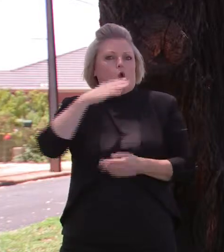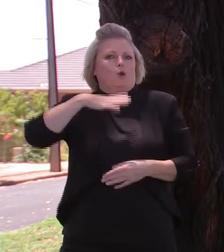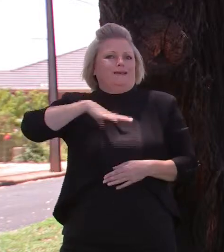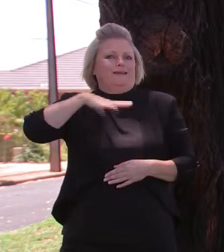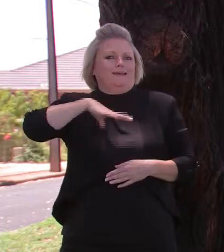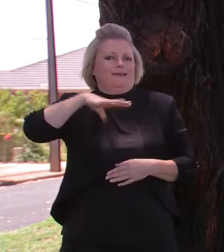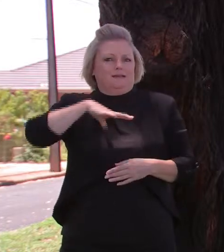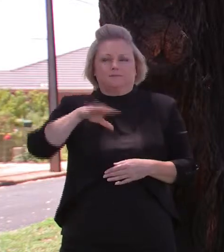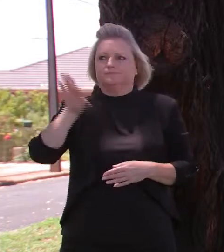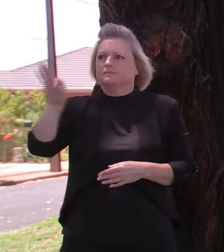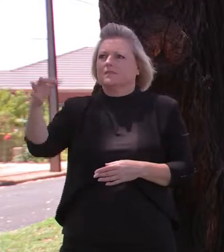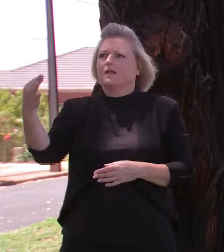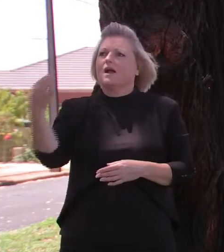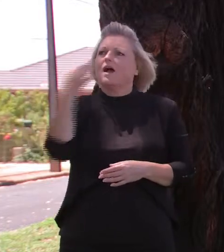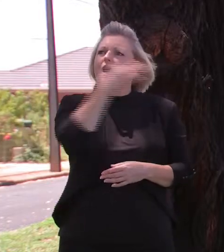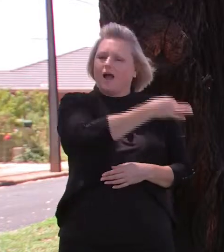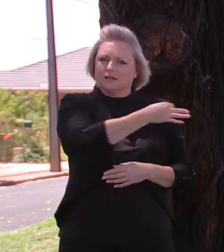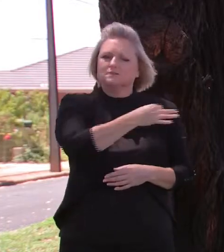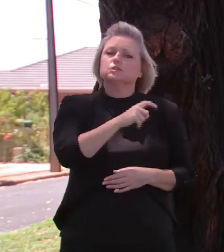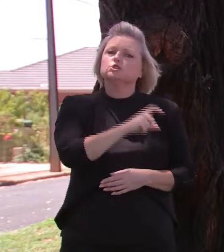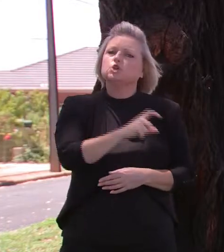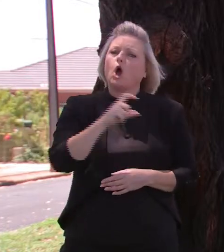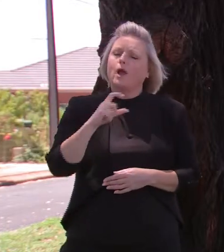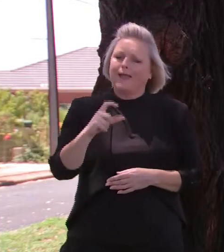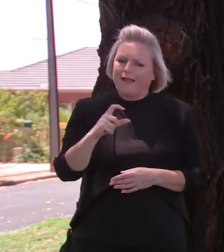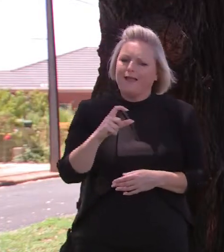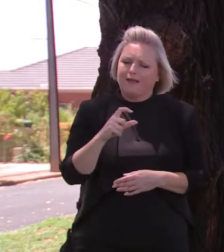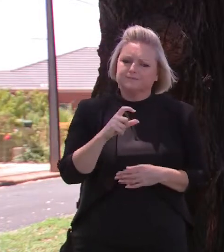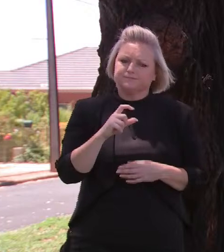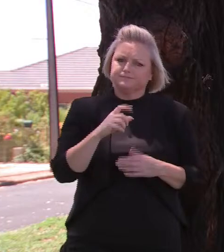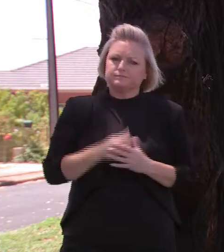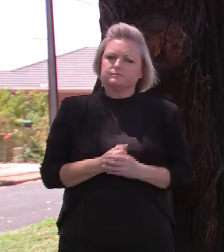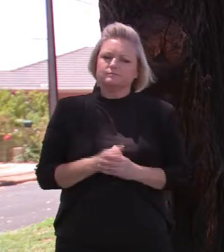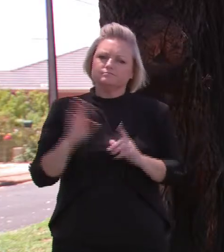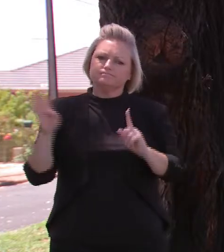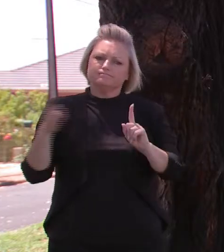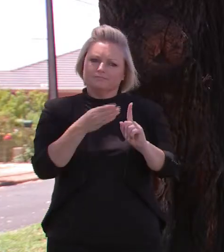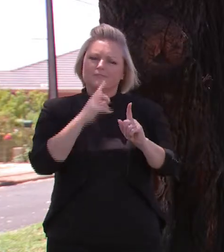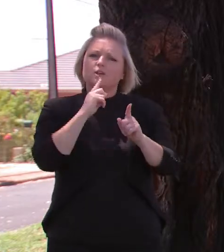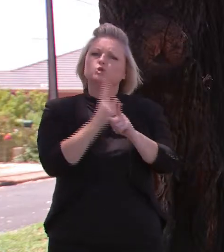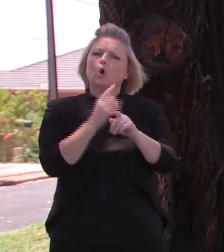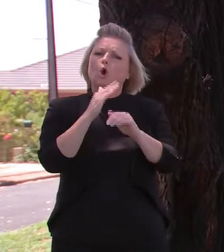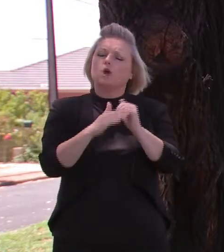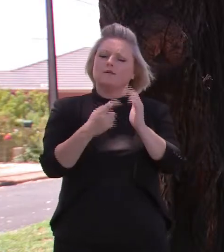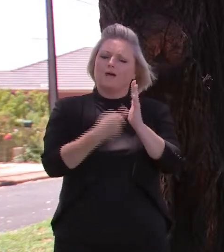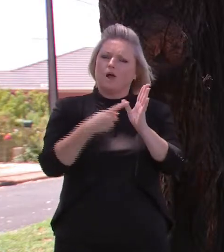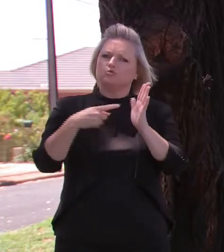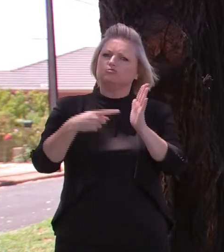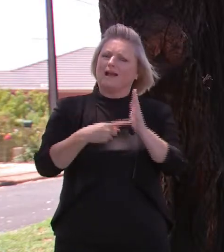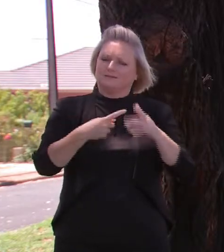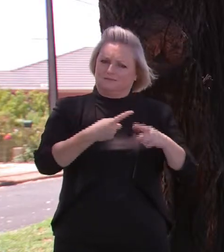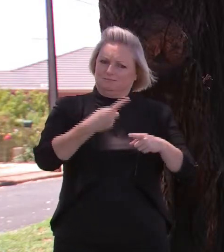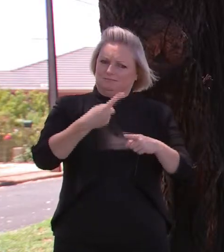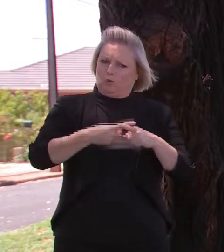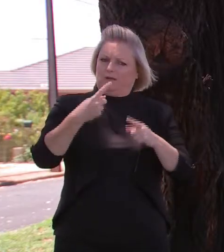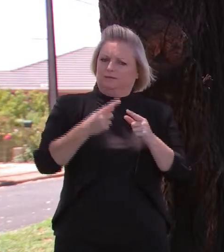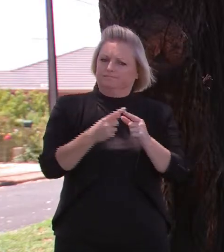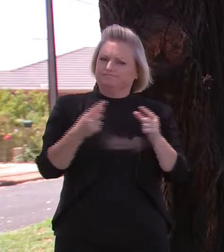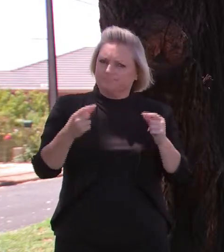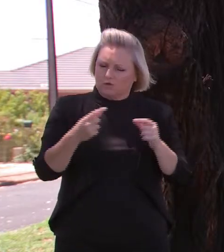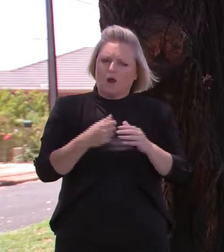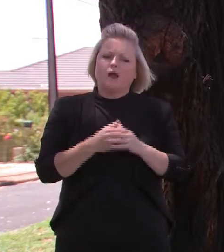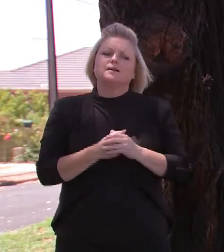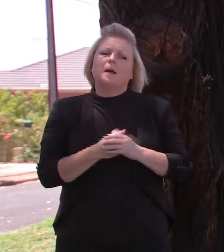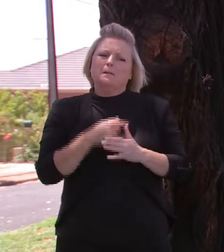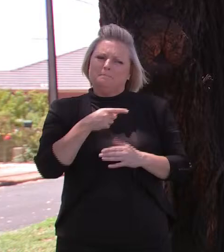Premier, childcare is obviously a setting you're very concerned about. You've introduced surveillance testing. Is it good enough that a number of centres had no rapid tests and had no word